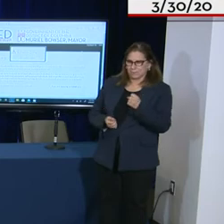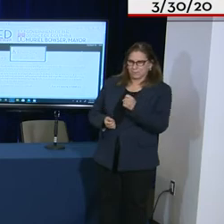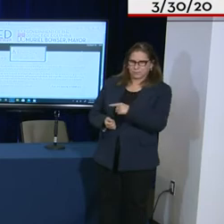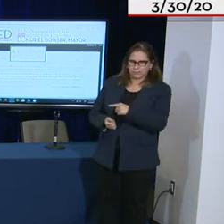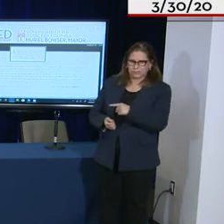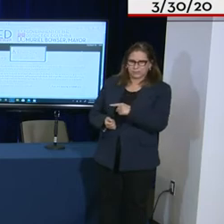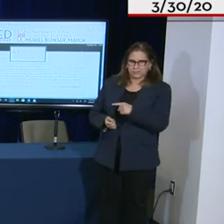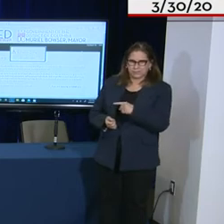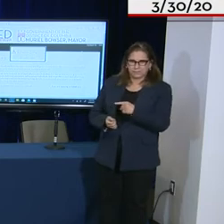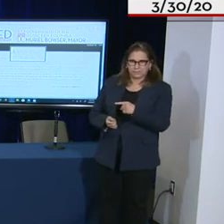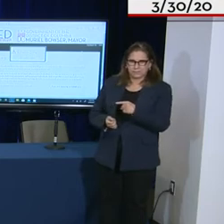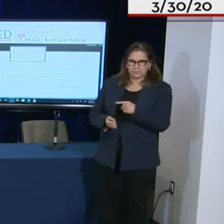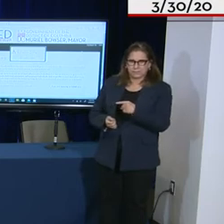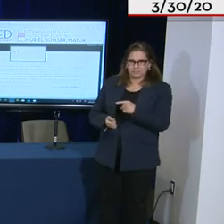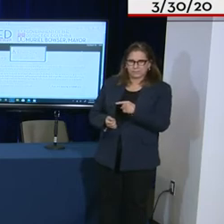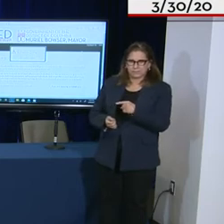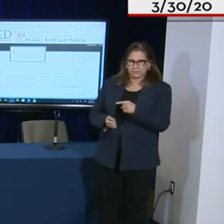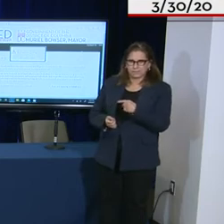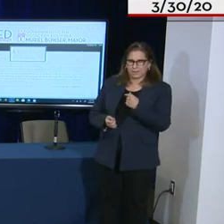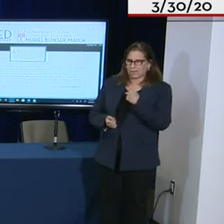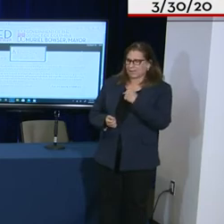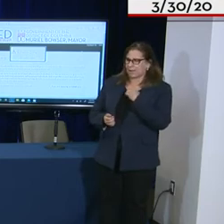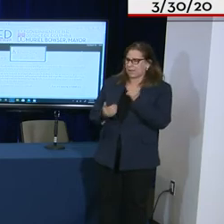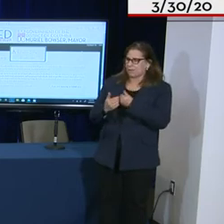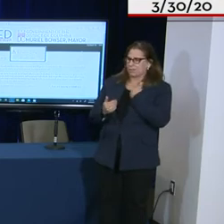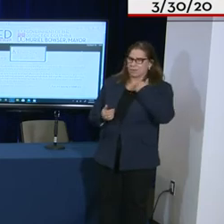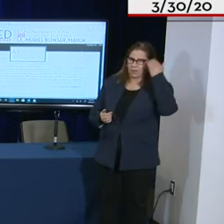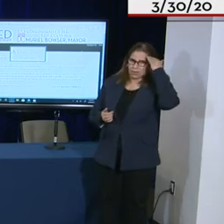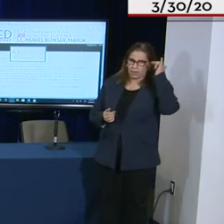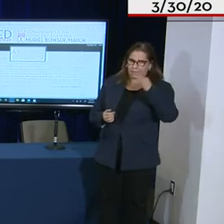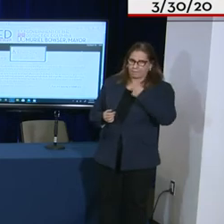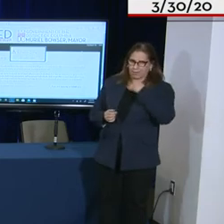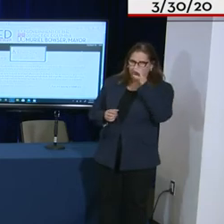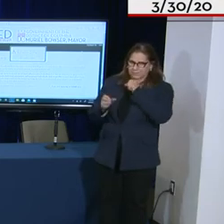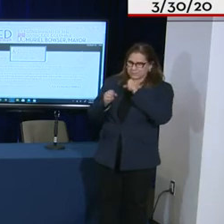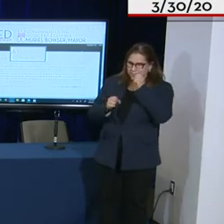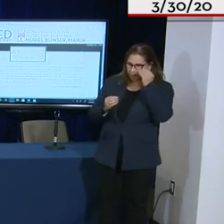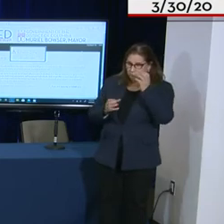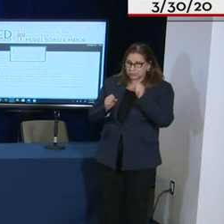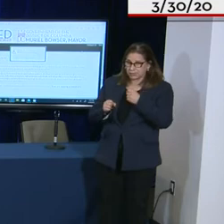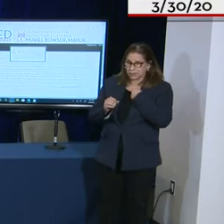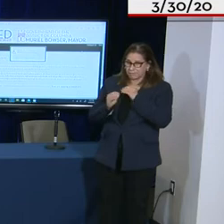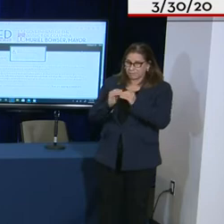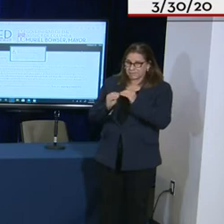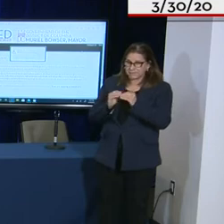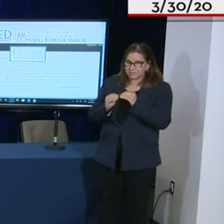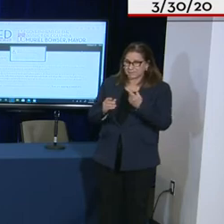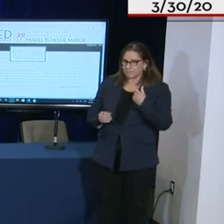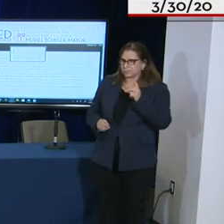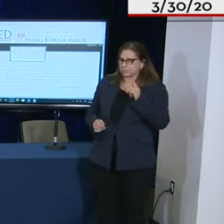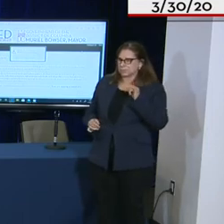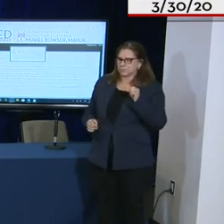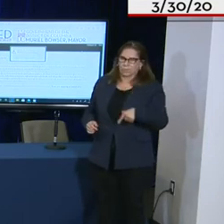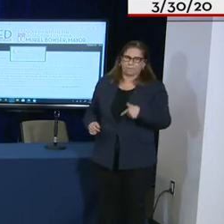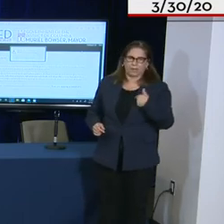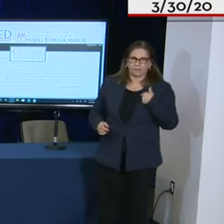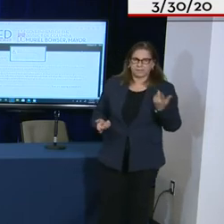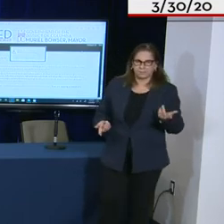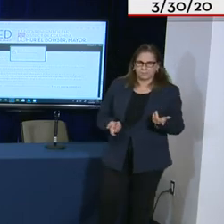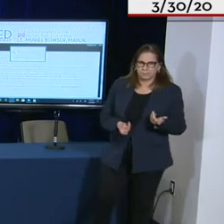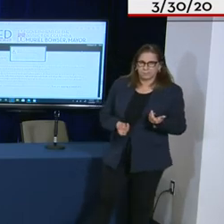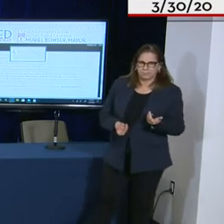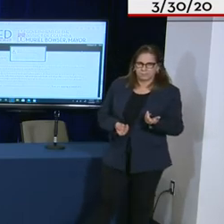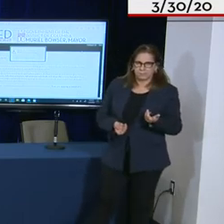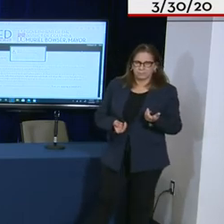from the application, are we given the opportunity to fix that, or are we just disqualified? We're working through that process as we